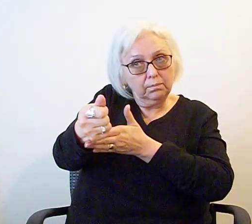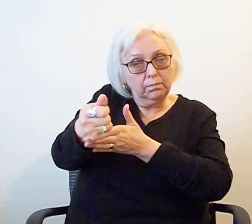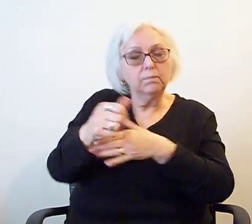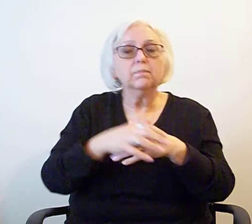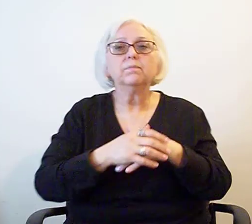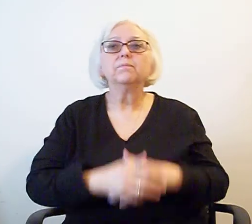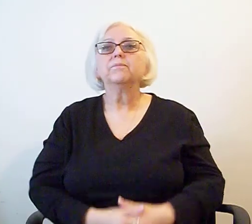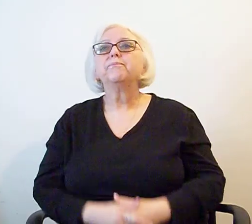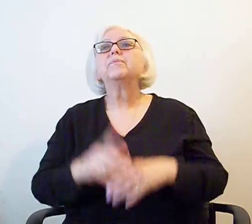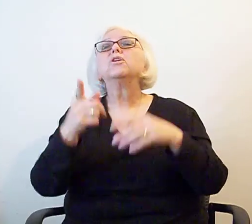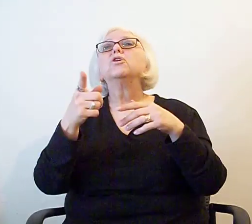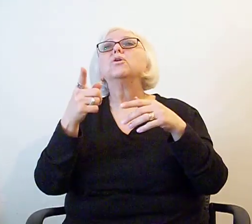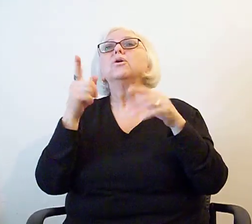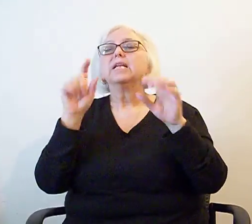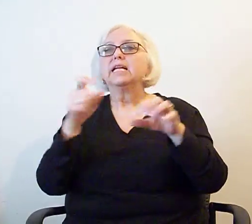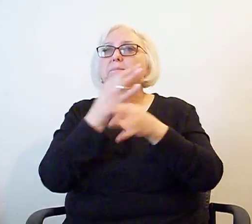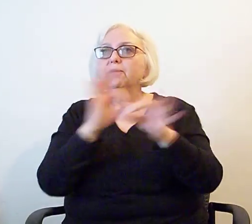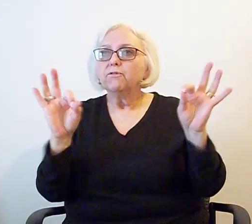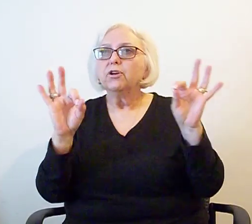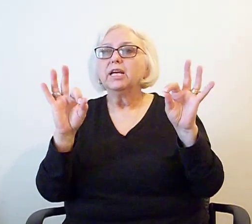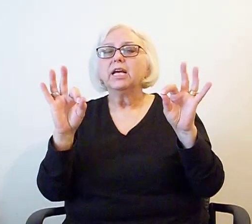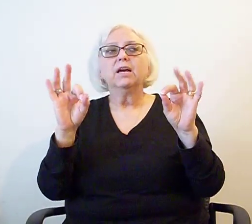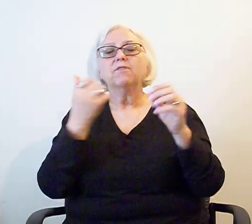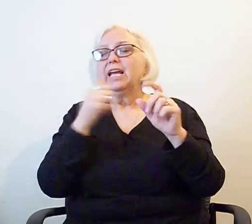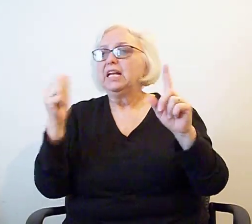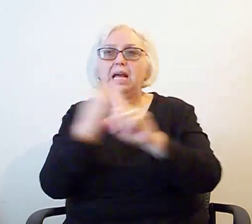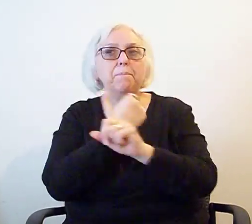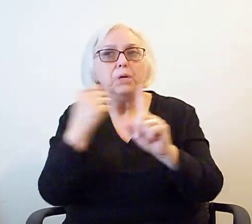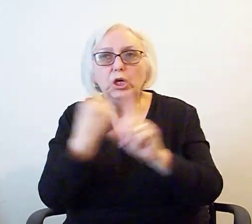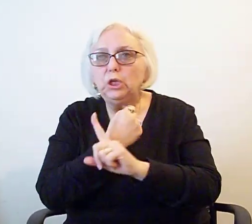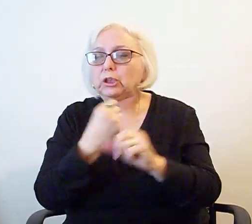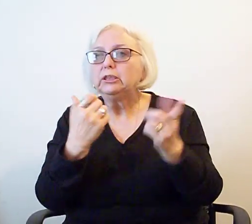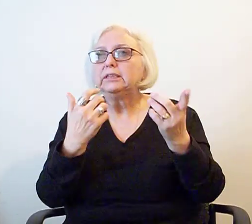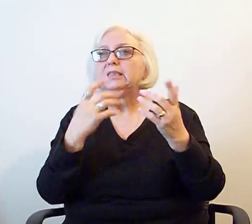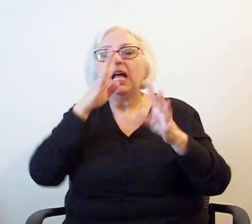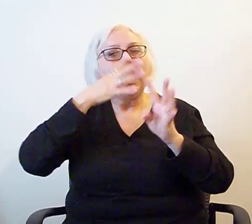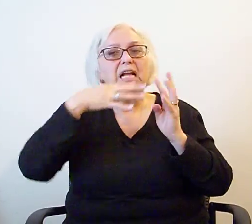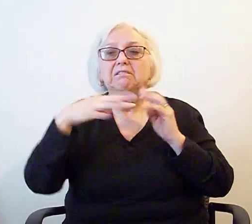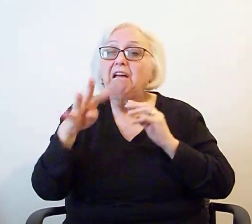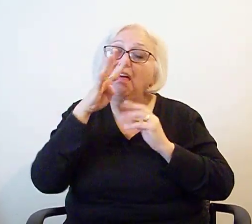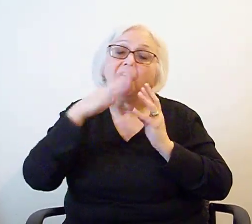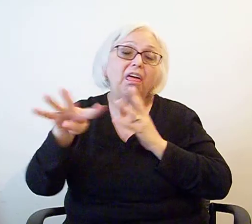You should be free from abuse, neglect, or exploitation.